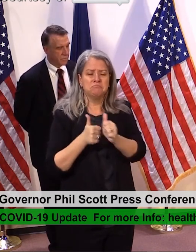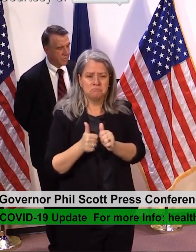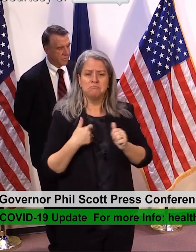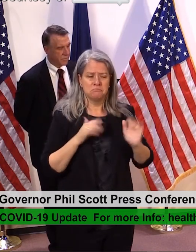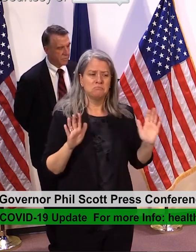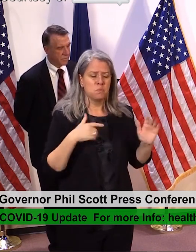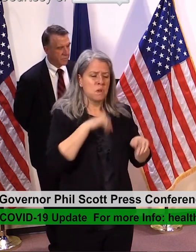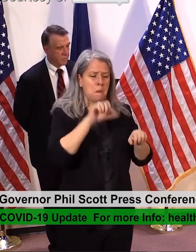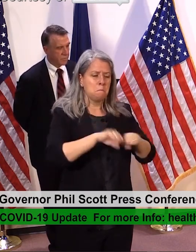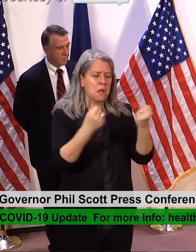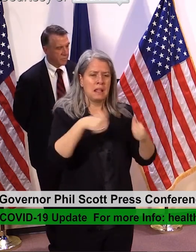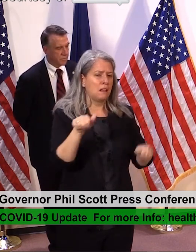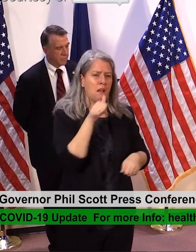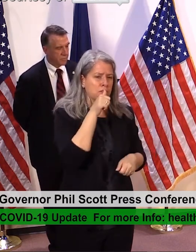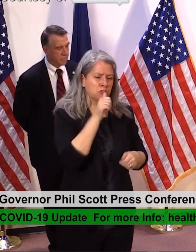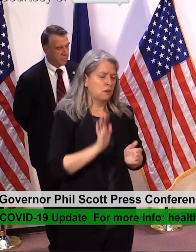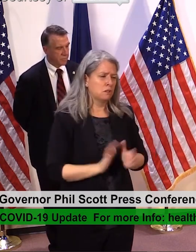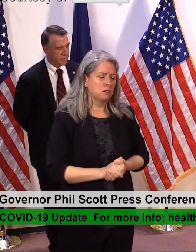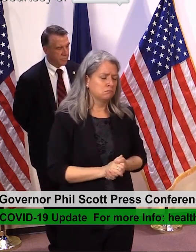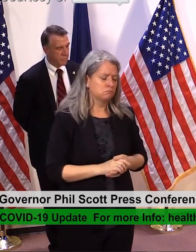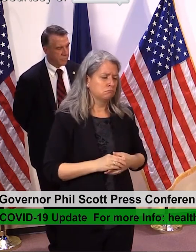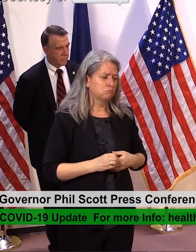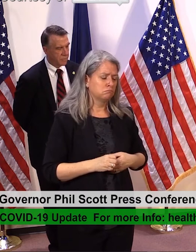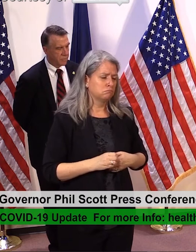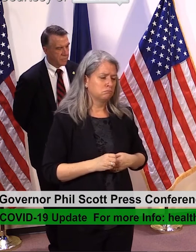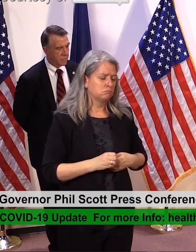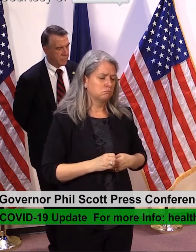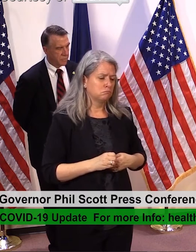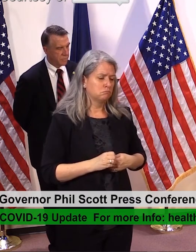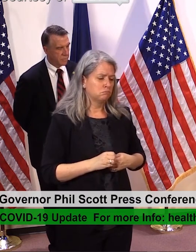with confidentiality. And are you